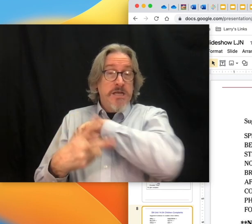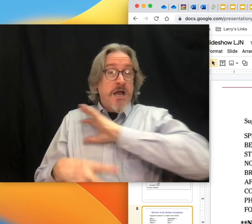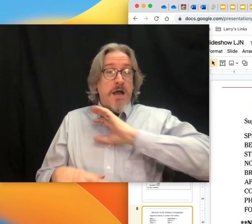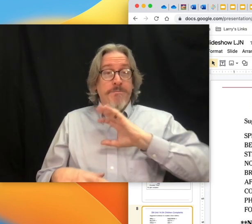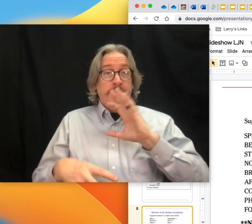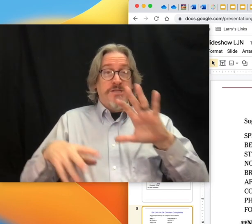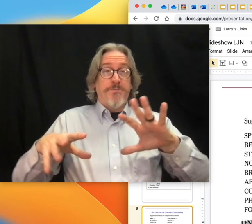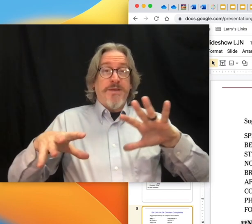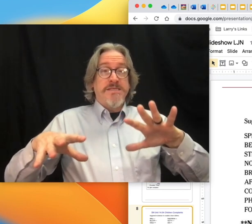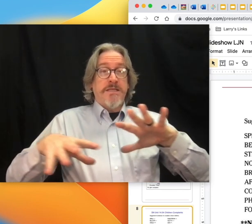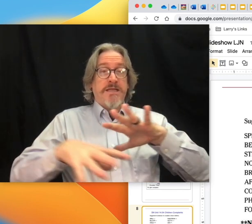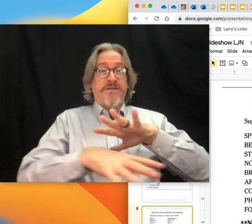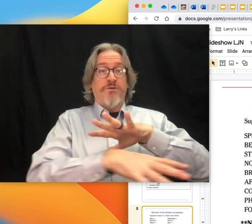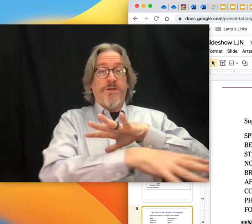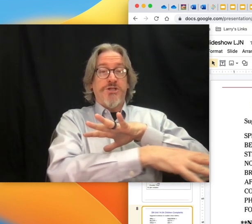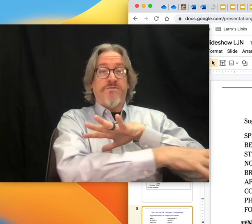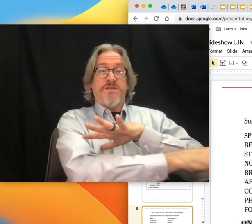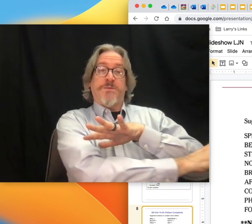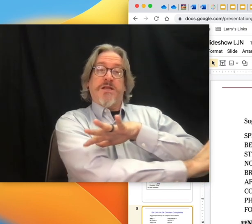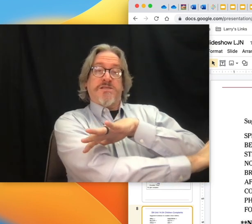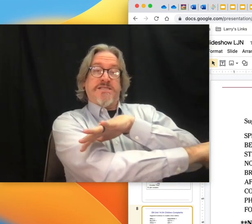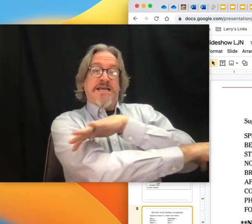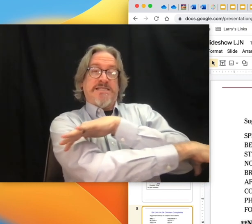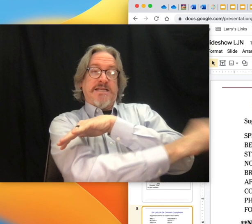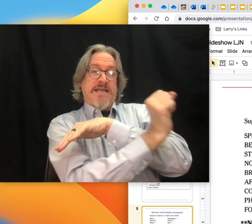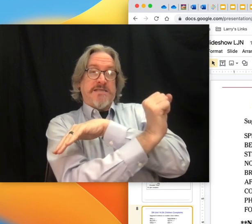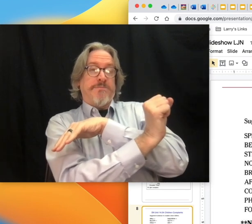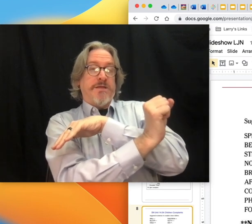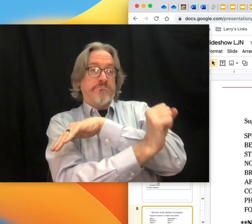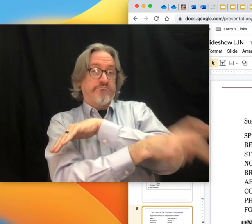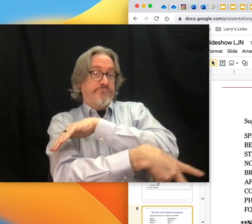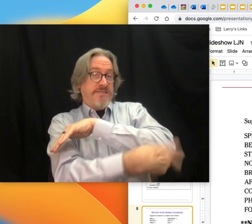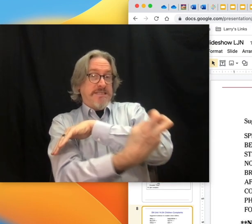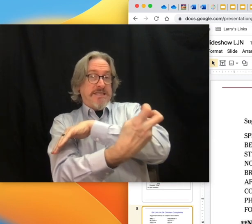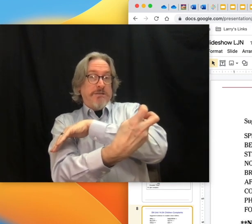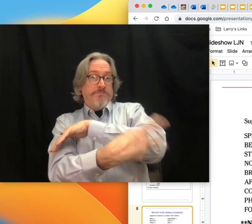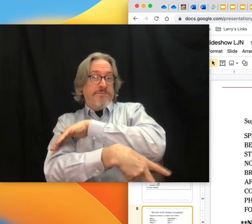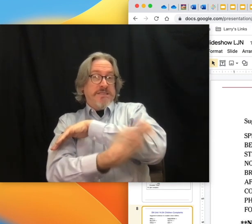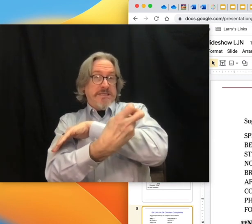Steal. It's basically like if you reach over to someone else's desk and take something.